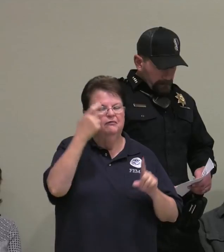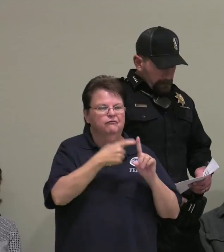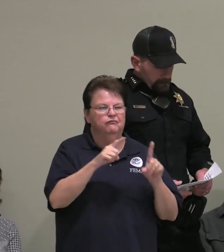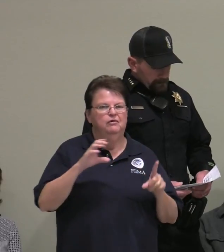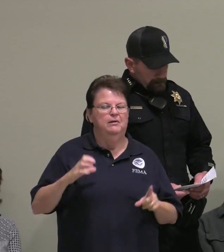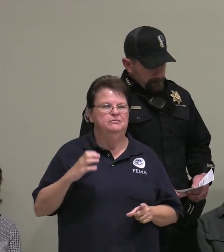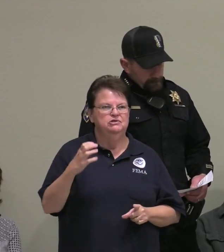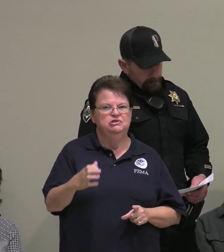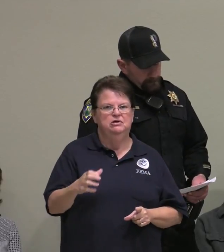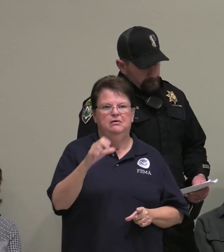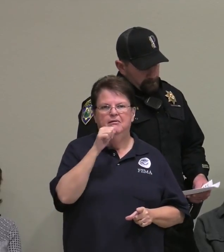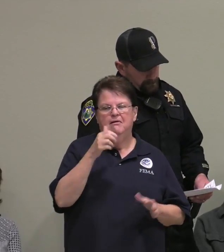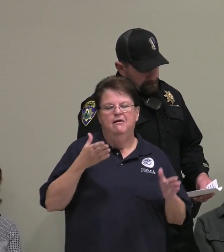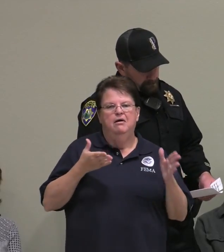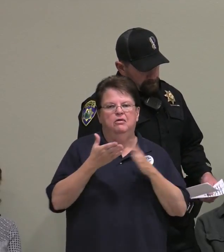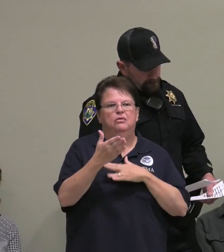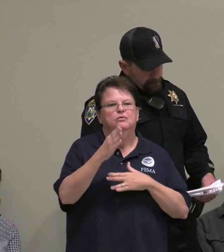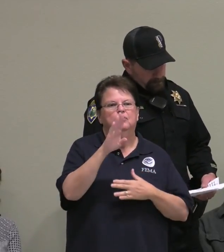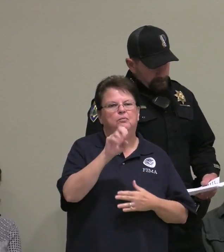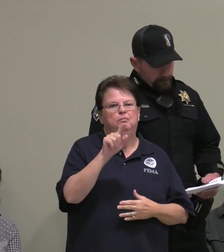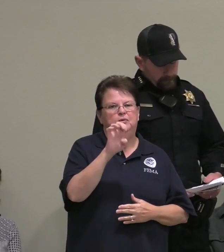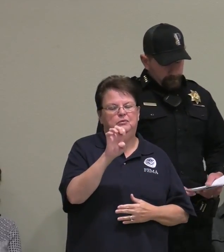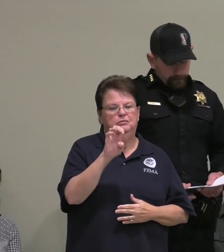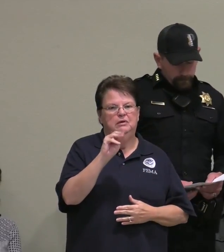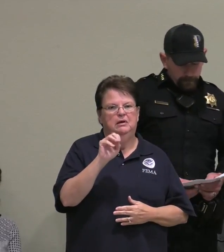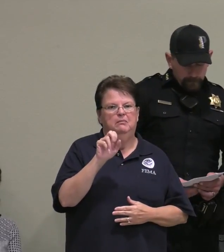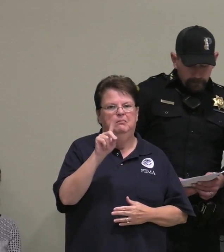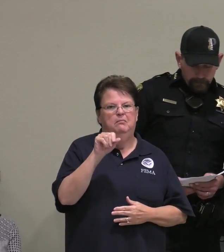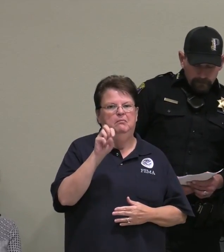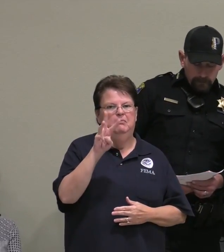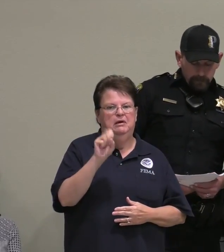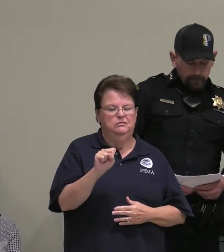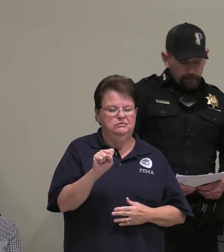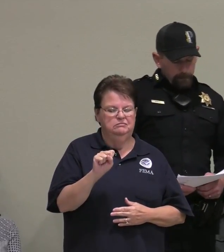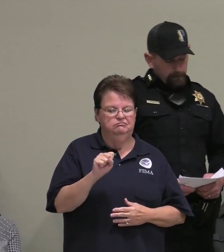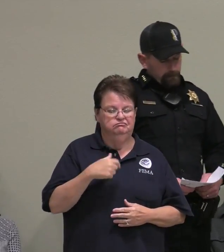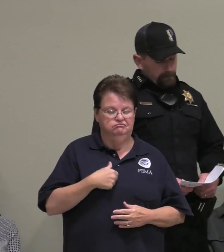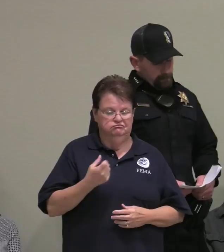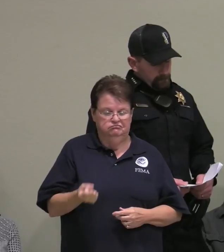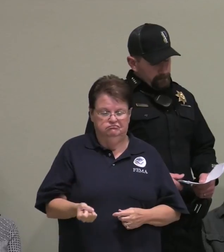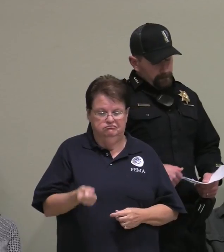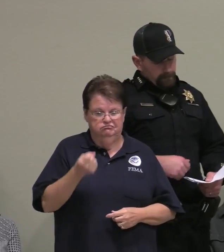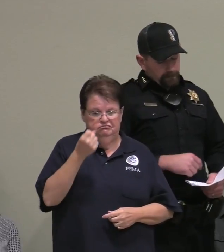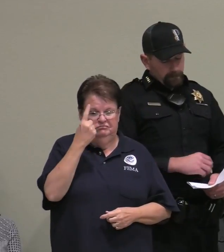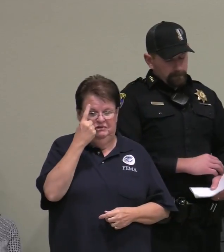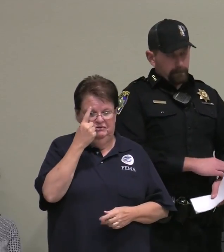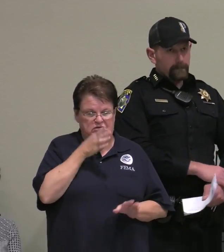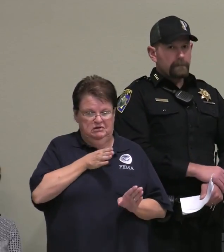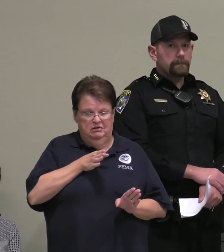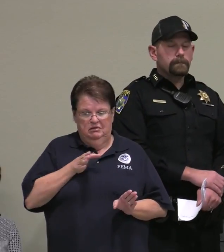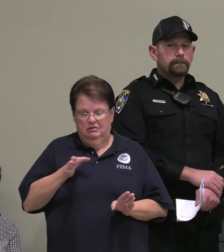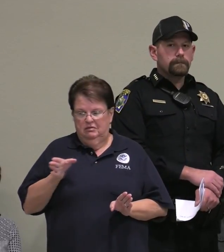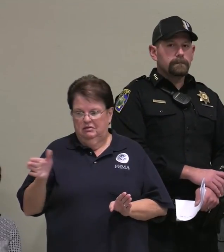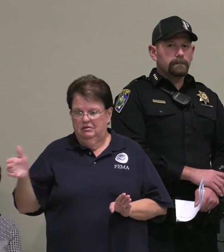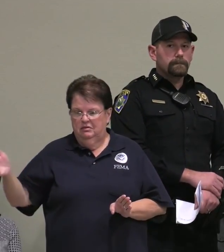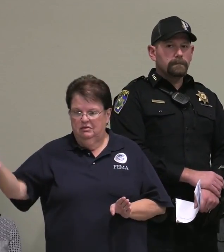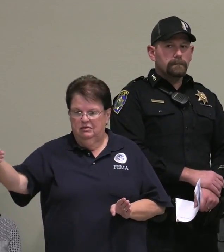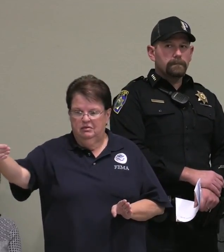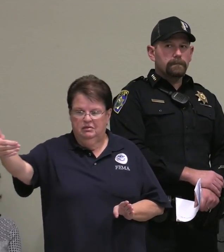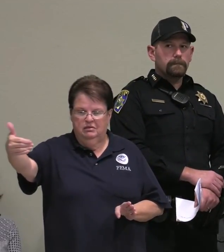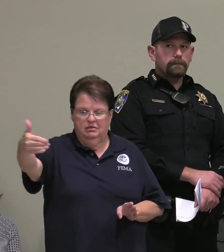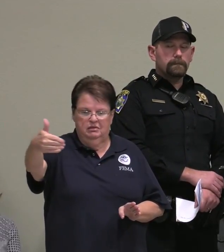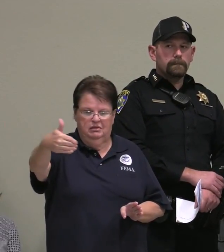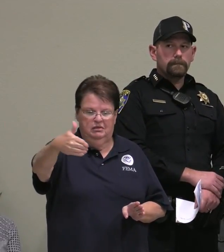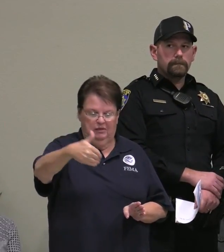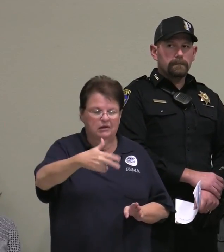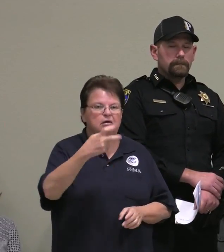not via Butte Meadows? Now I want to tell you, I understand the hardship that it creates for everybody to have to